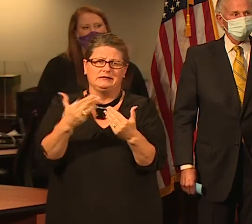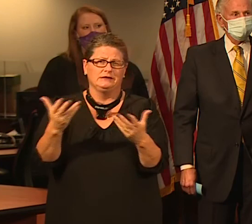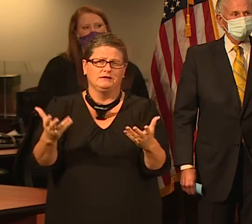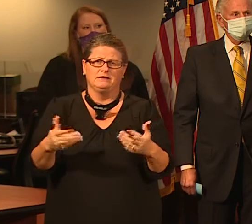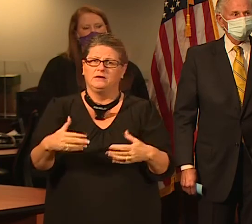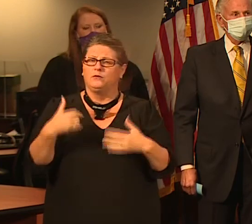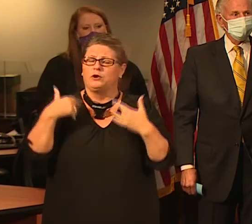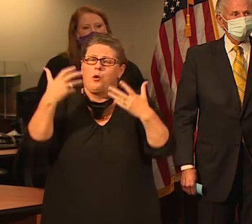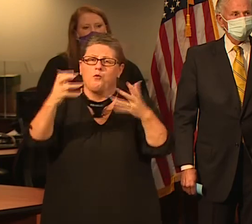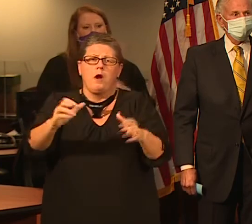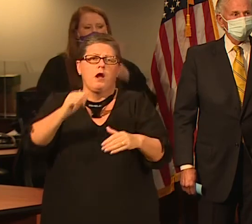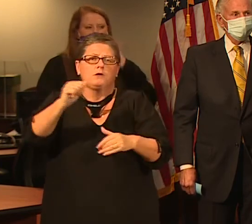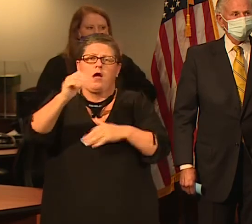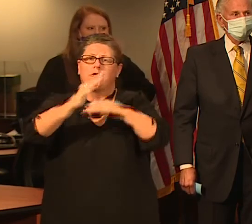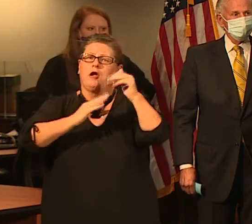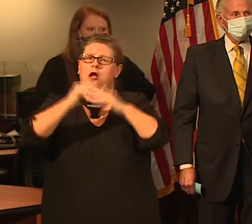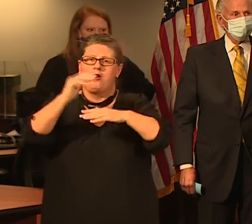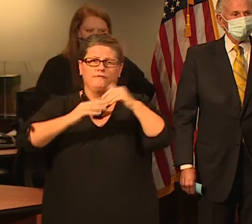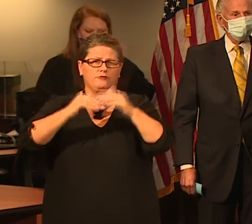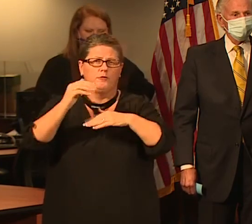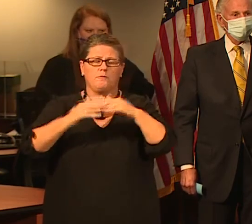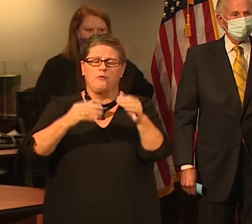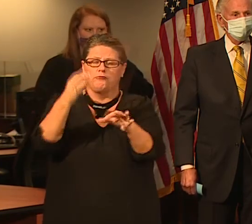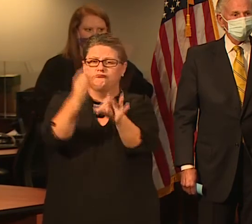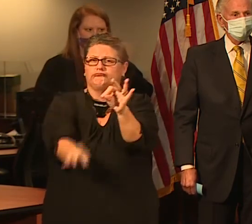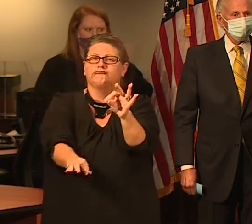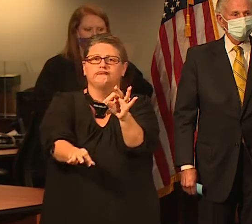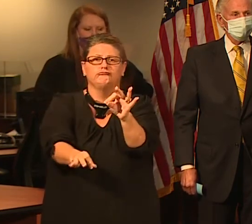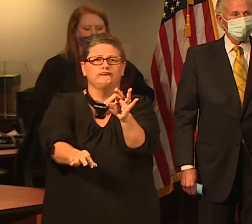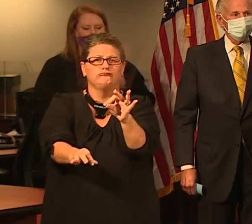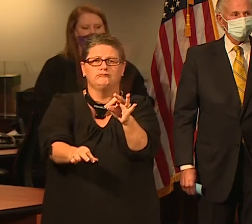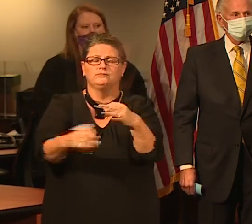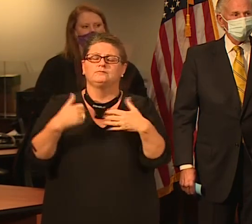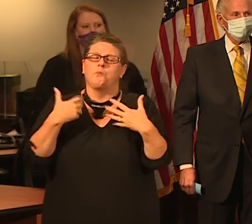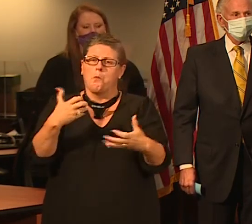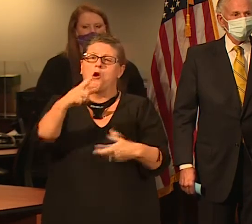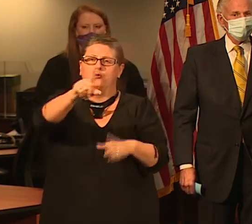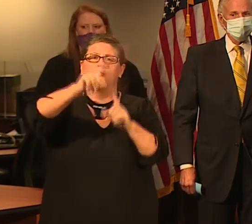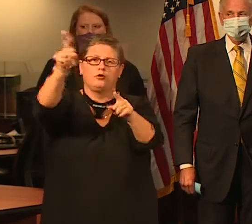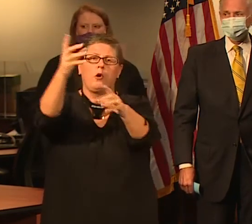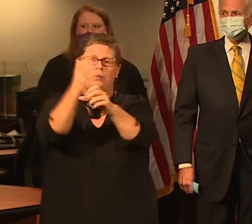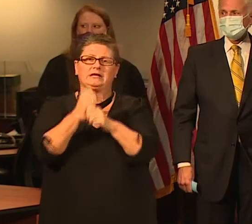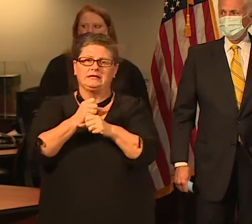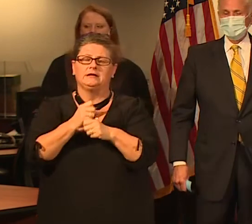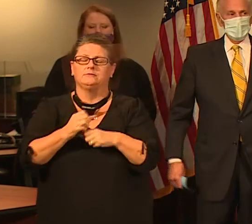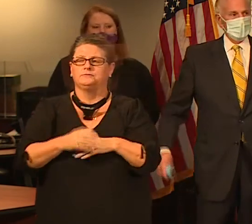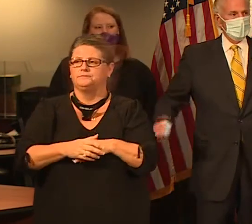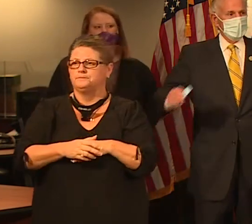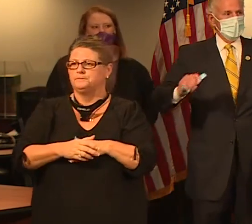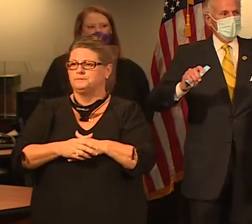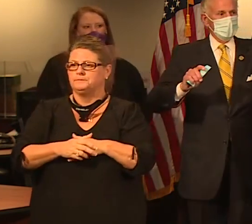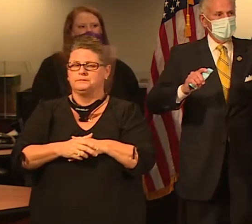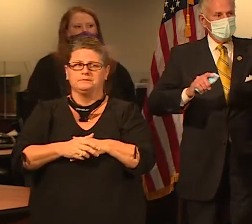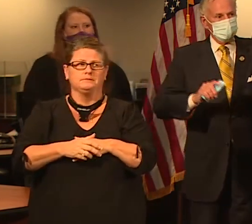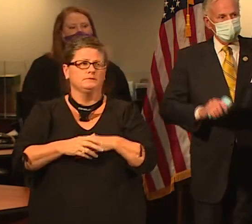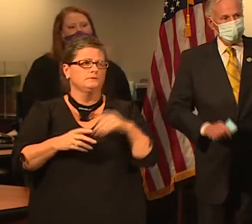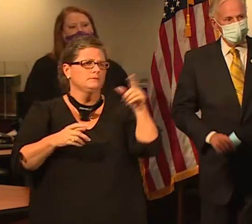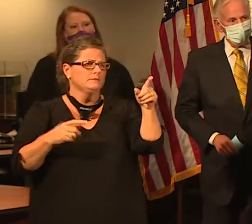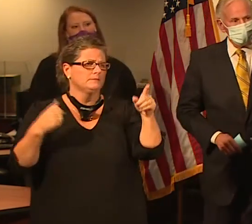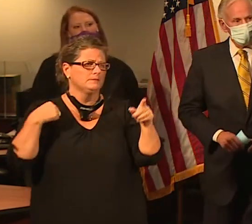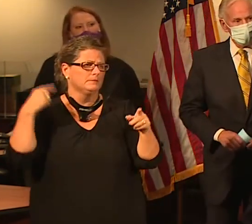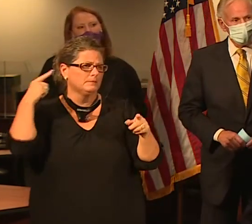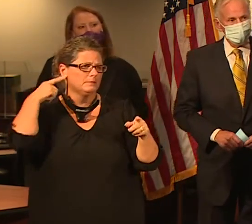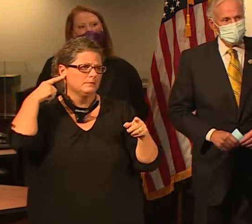longer uncomfortable, and so we just would request that people get out and get tested. Director, we've heard of some issues